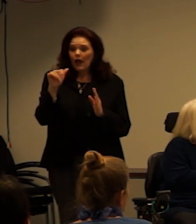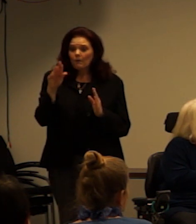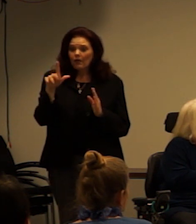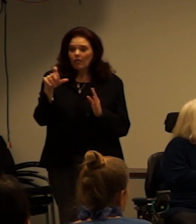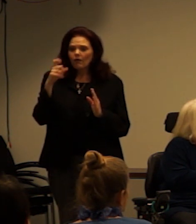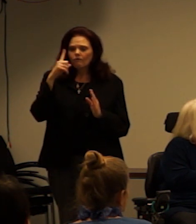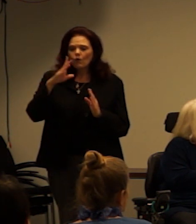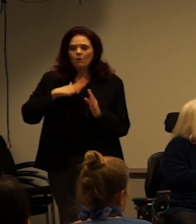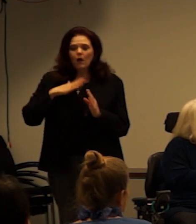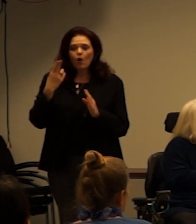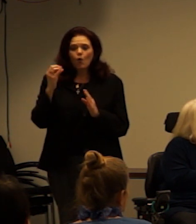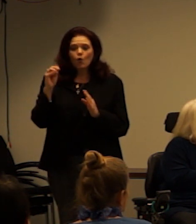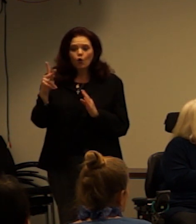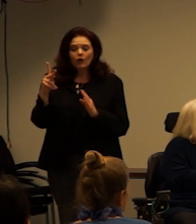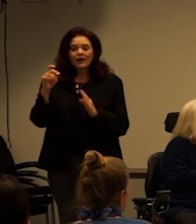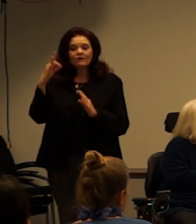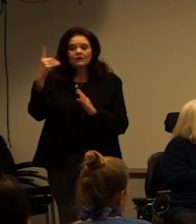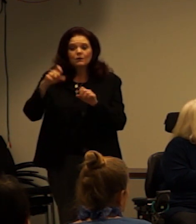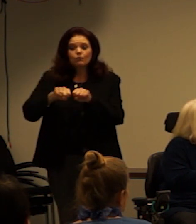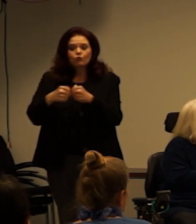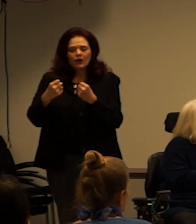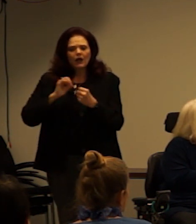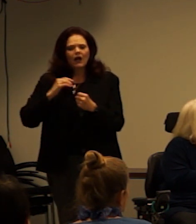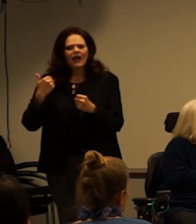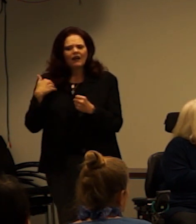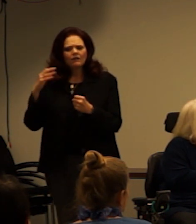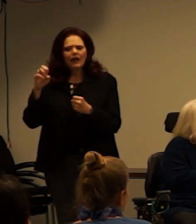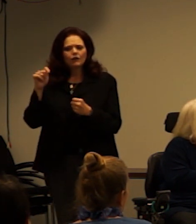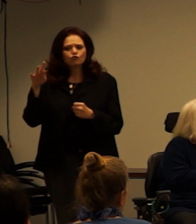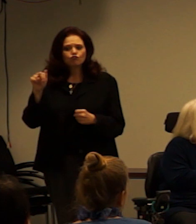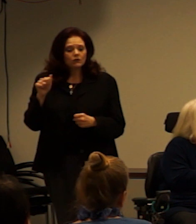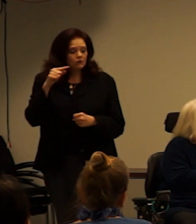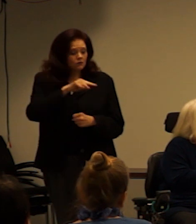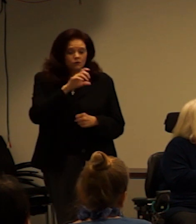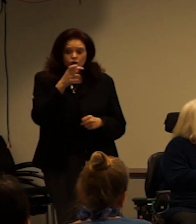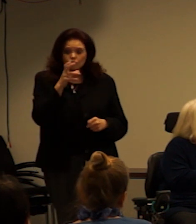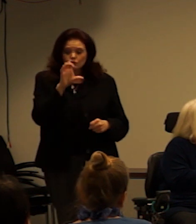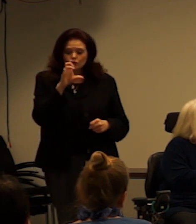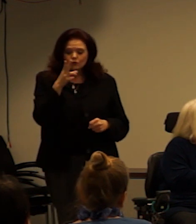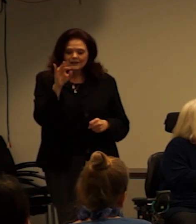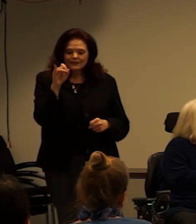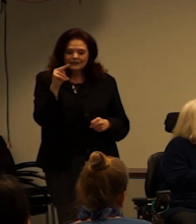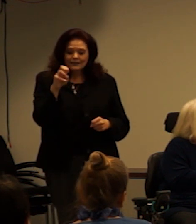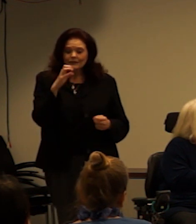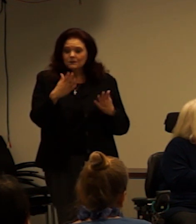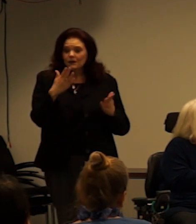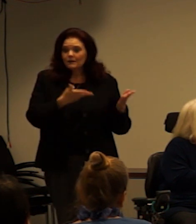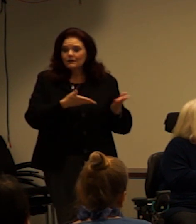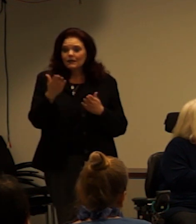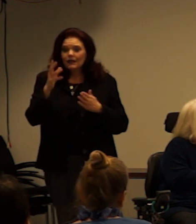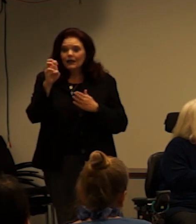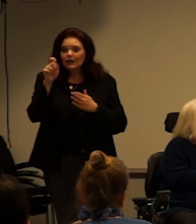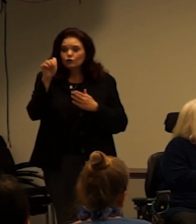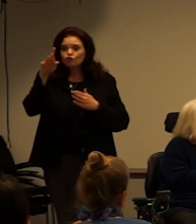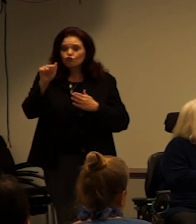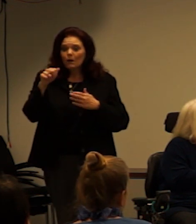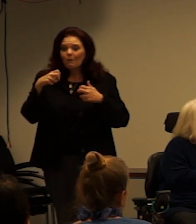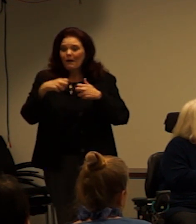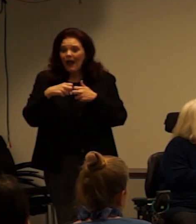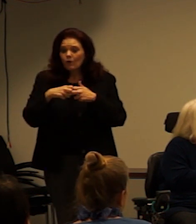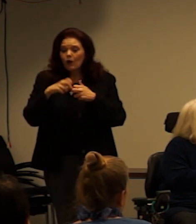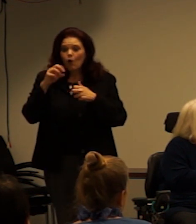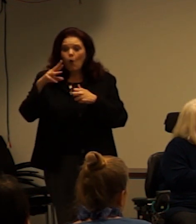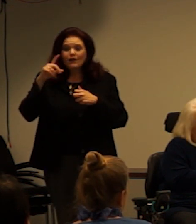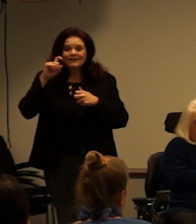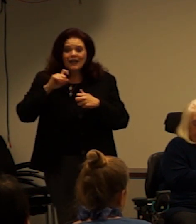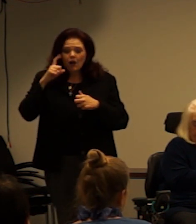my hooks so that if something breaks, I've got an extra one. Christine may take an extra battery or an extra tire for her wheelchair. We're all going to